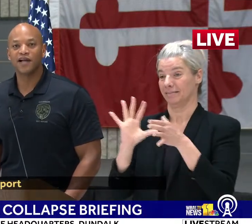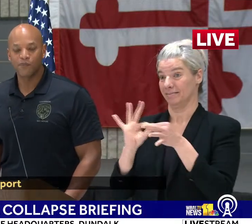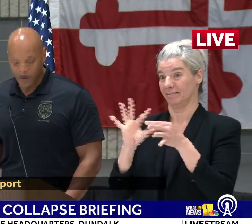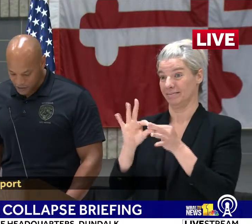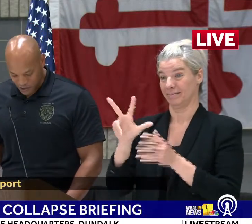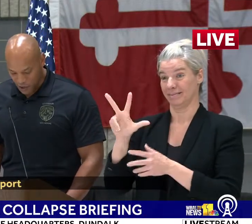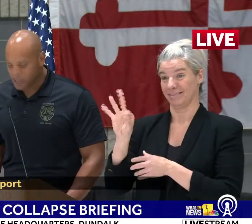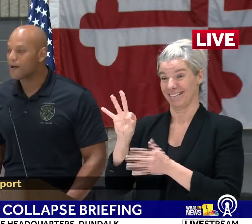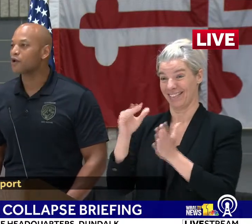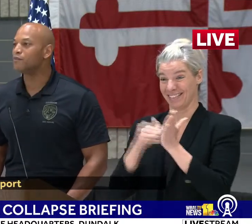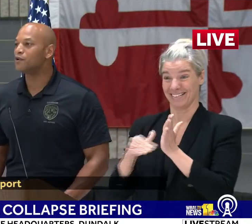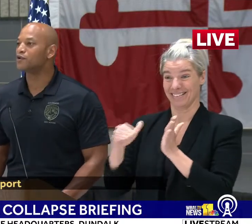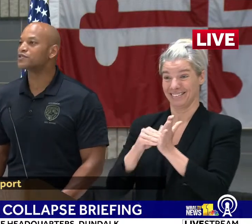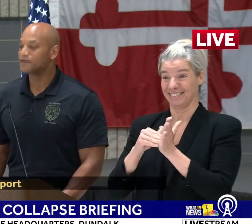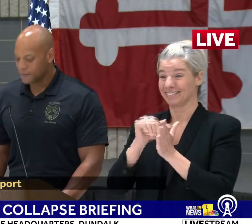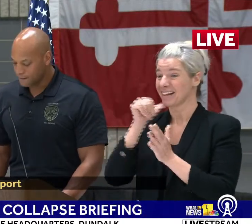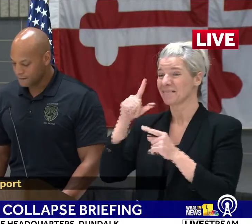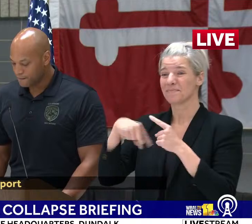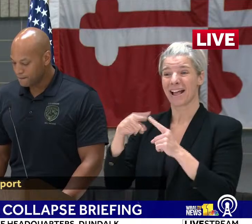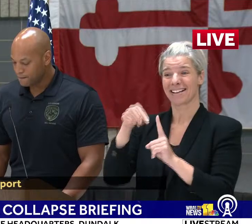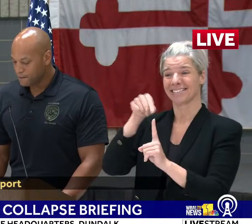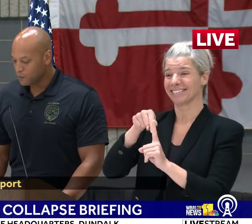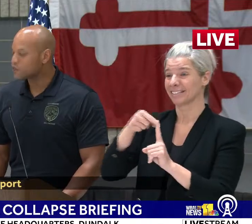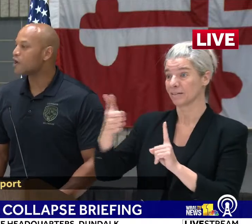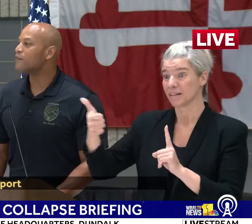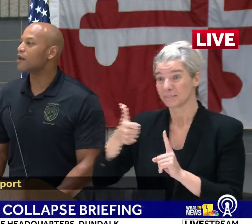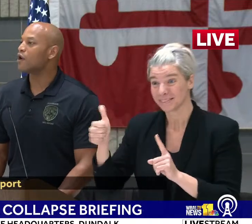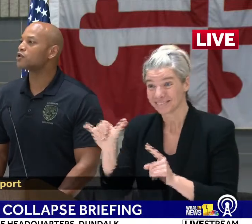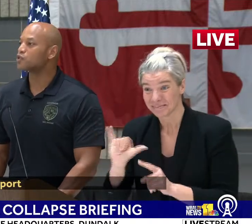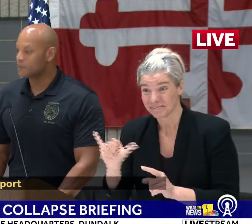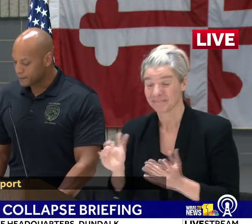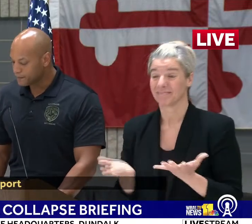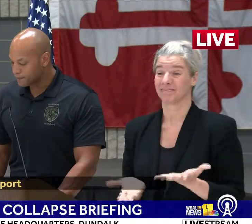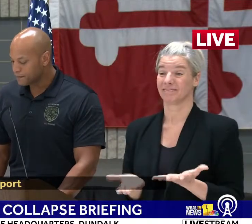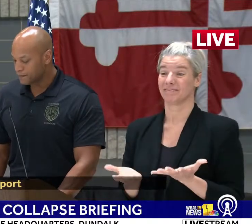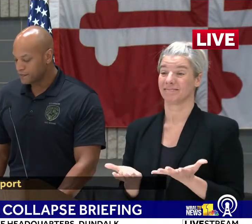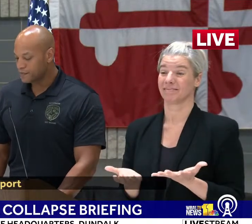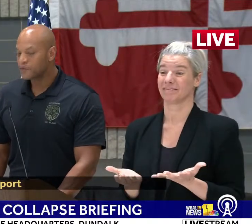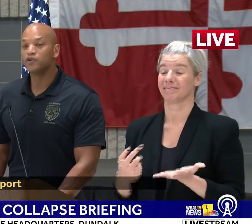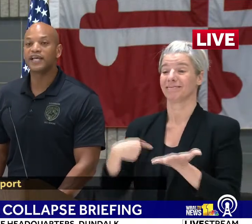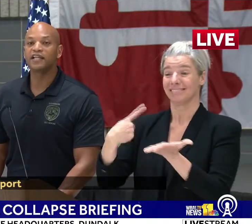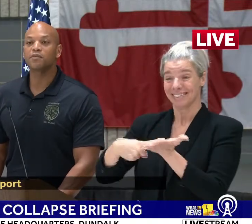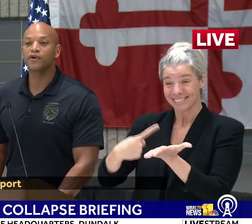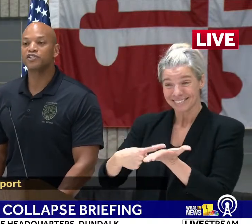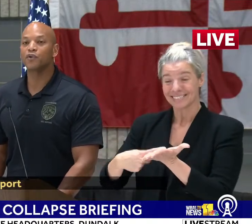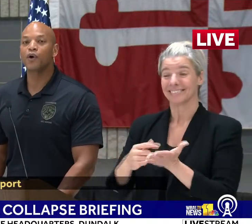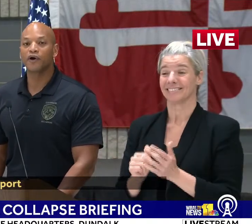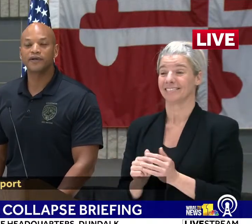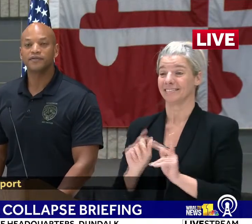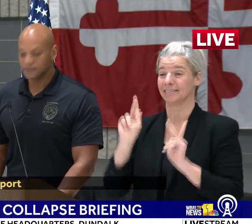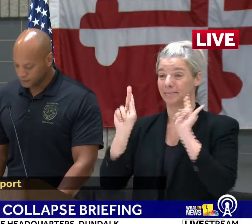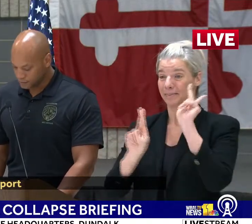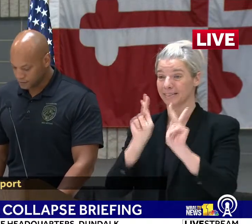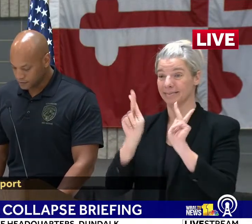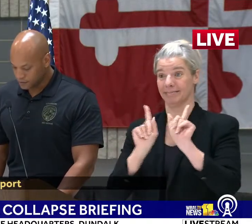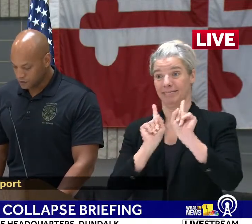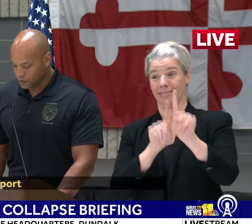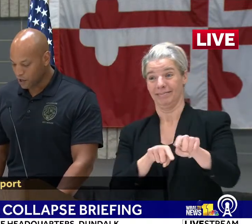of 39,000, we're not just talking about commuters. We're talking about longshoremen who take the bridge to